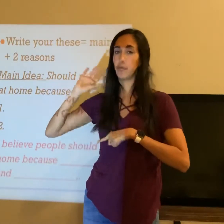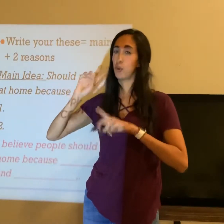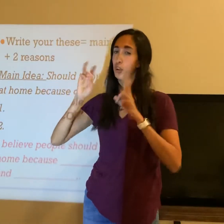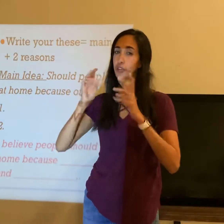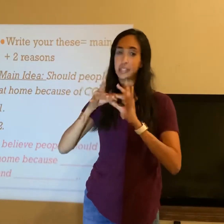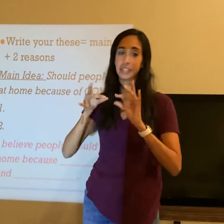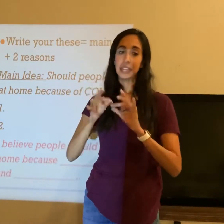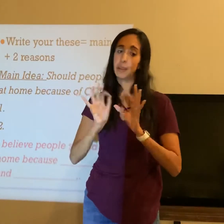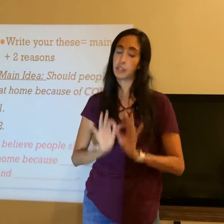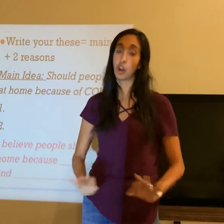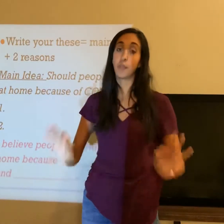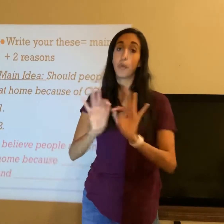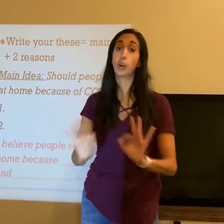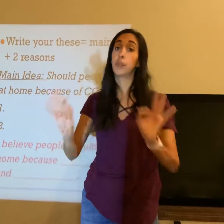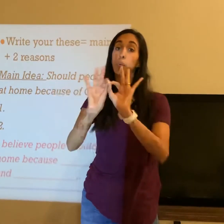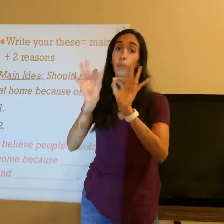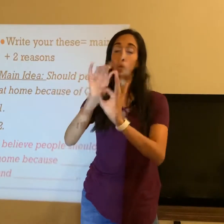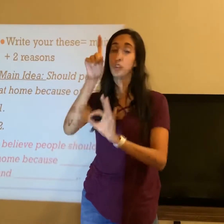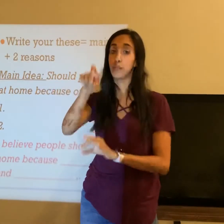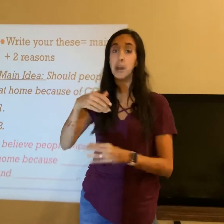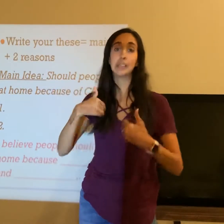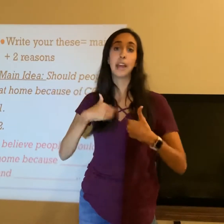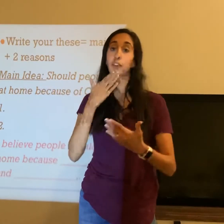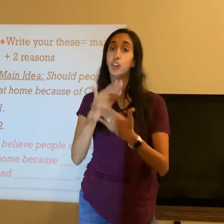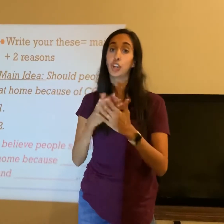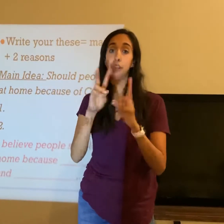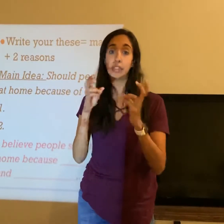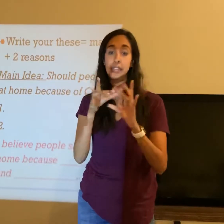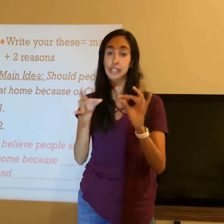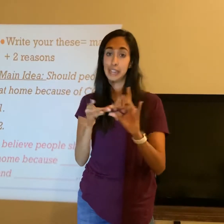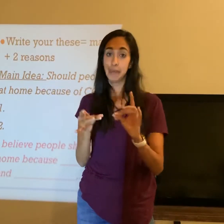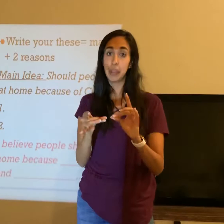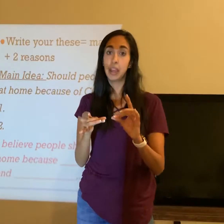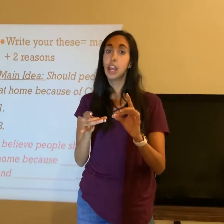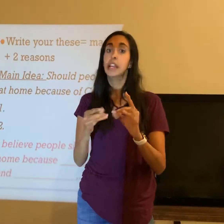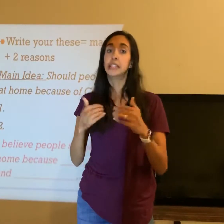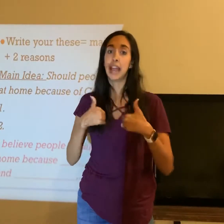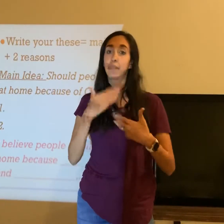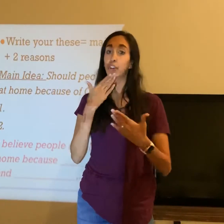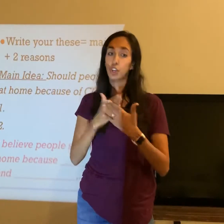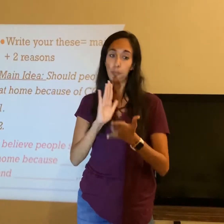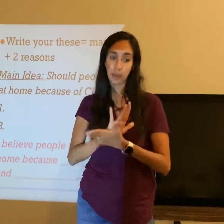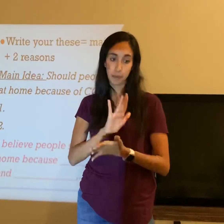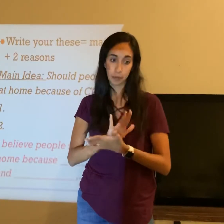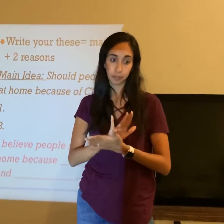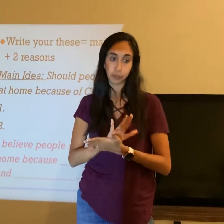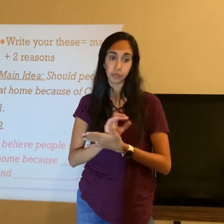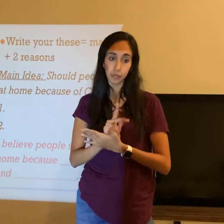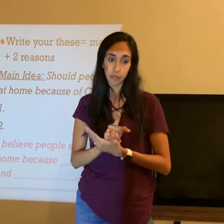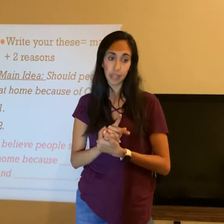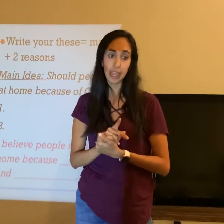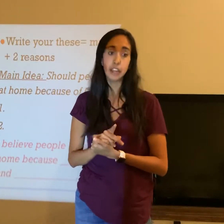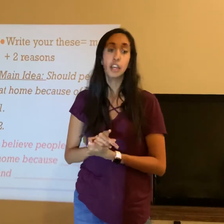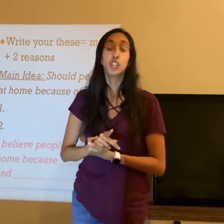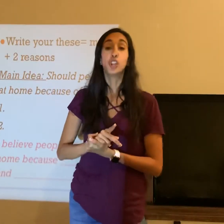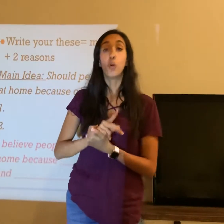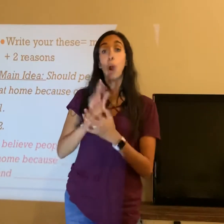your thesis statements are important. You must have a good thesis statement to have a good paper, okay? So our